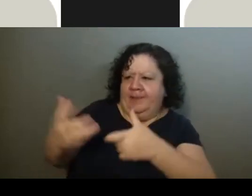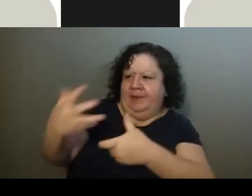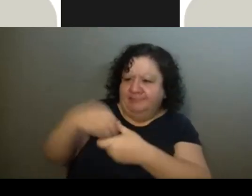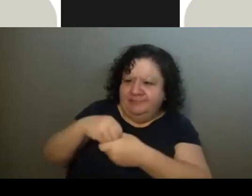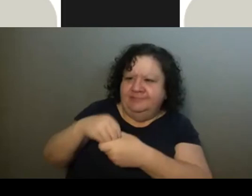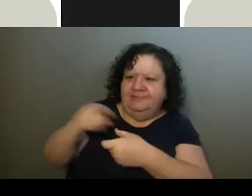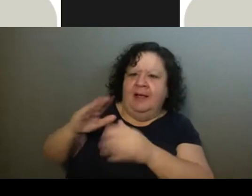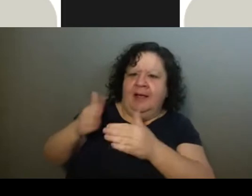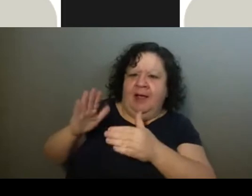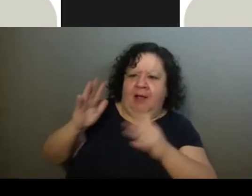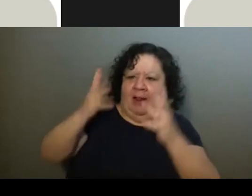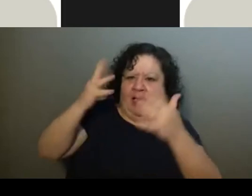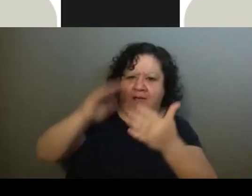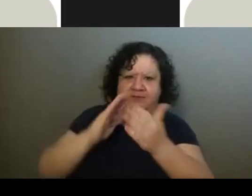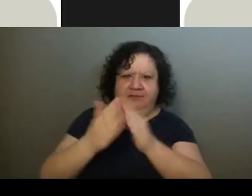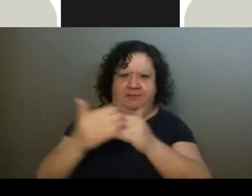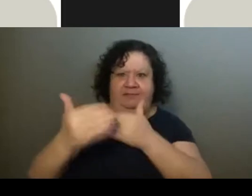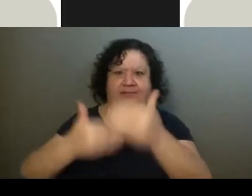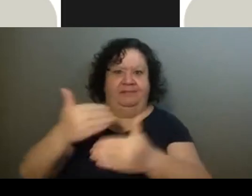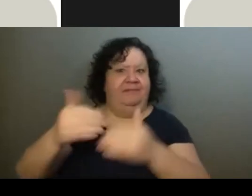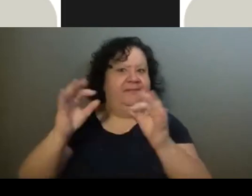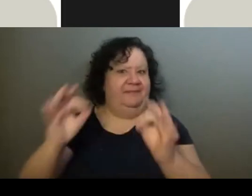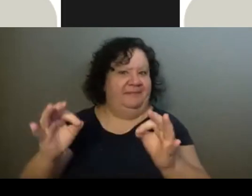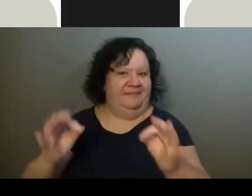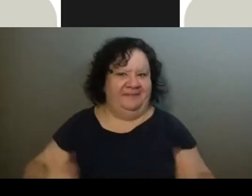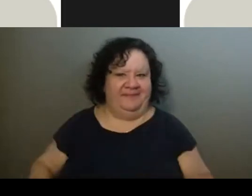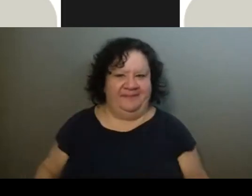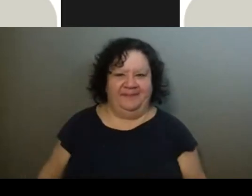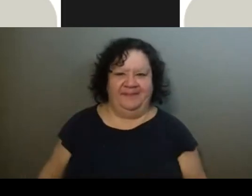and especially person with disabilities. Thank you.